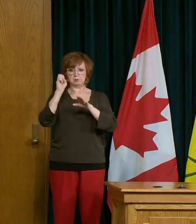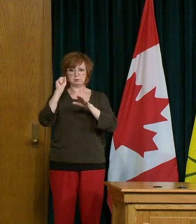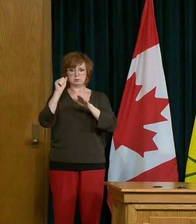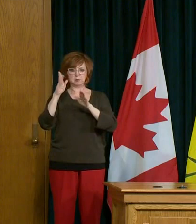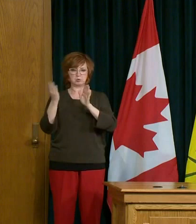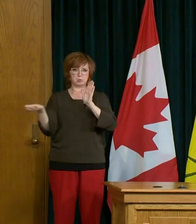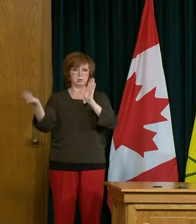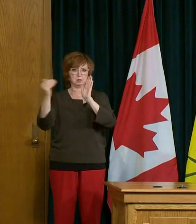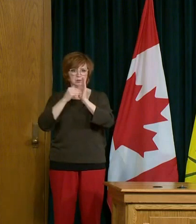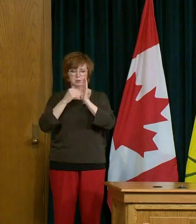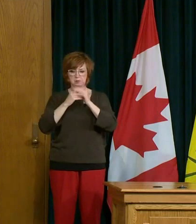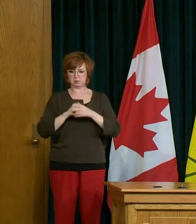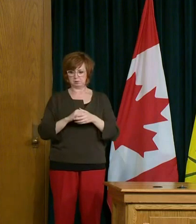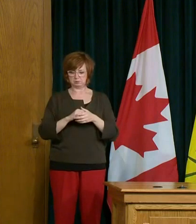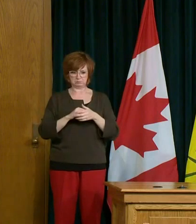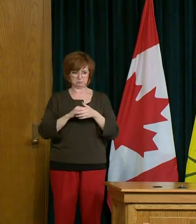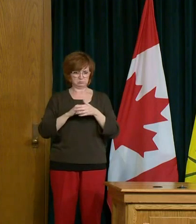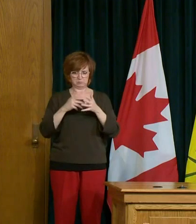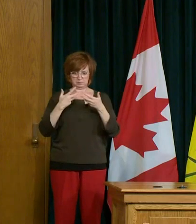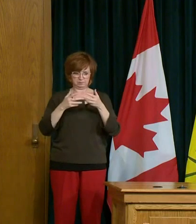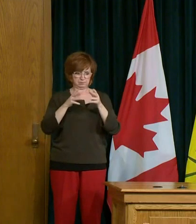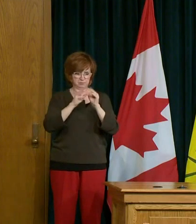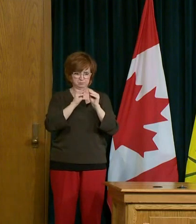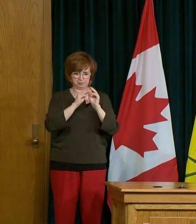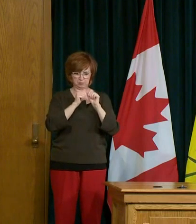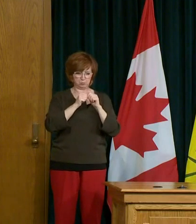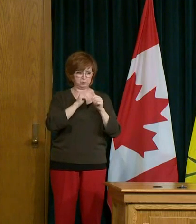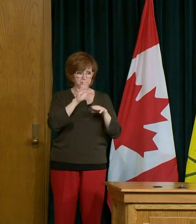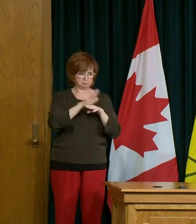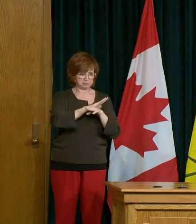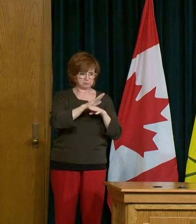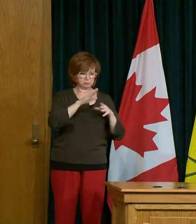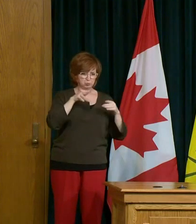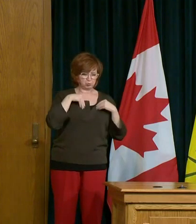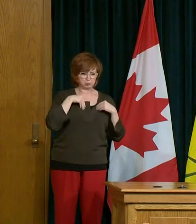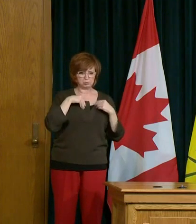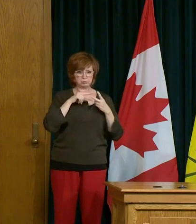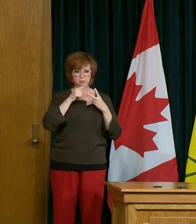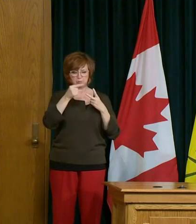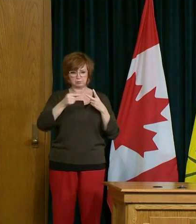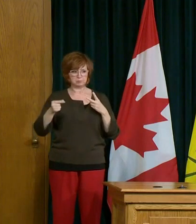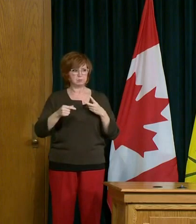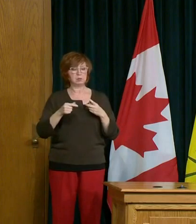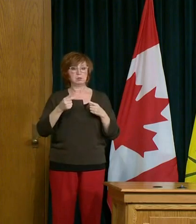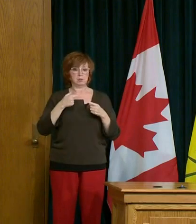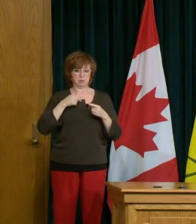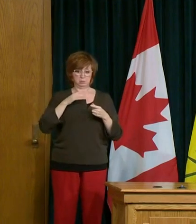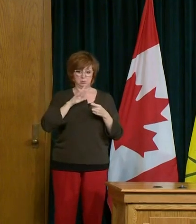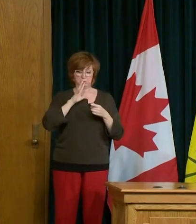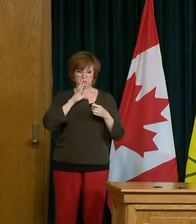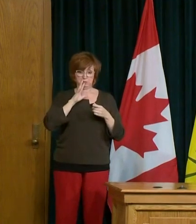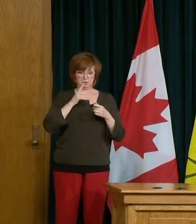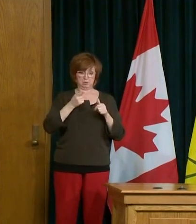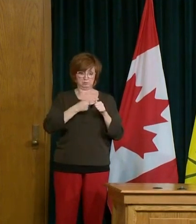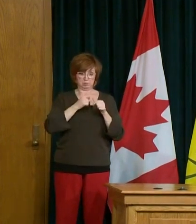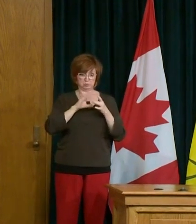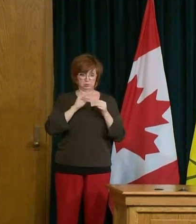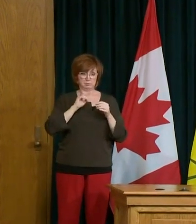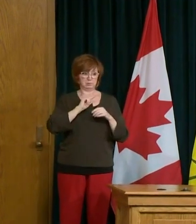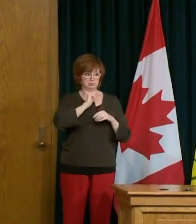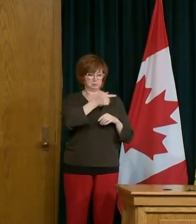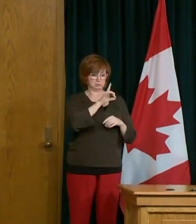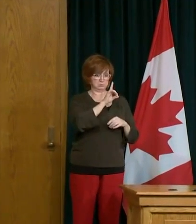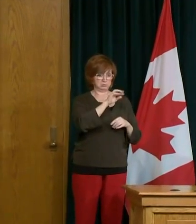consultation with business? Are they coming to the government and saying that these things aren't going to work for them? I'll make a comment. Dr. Shahab, you may follow up from